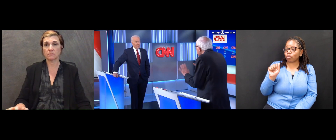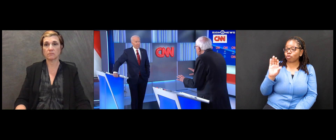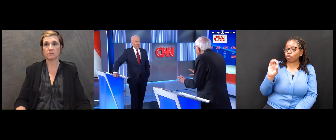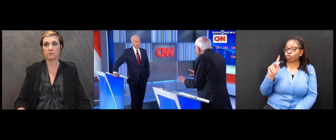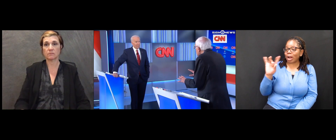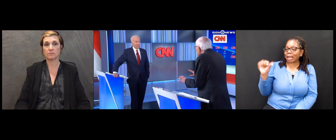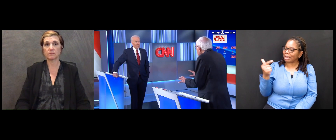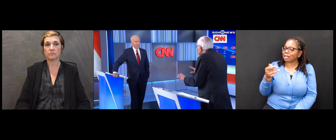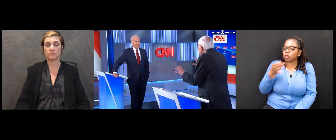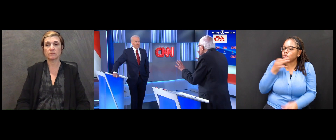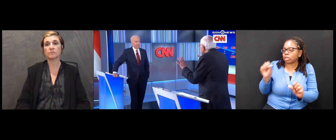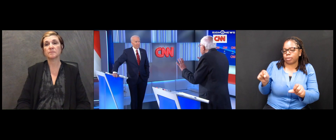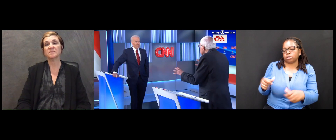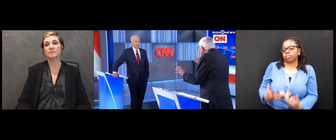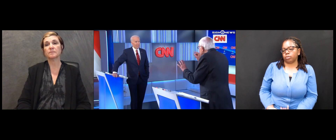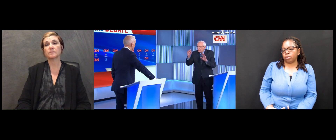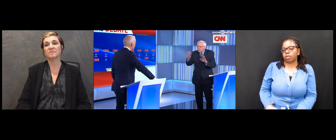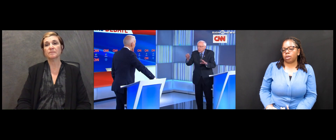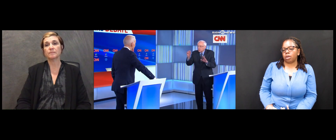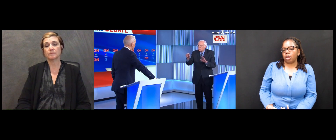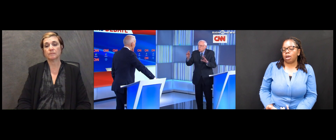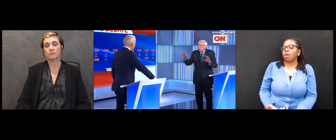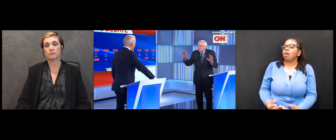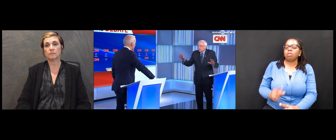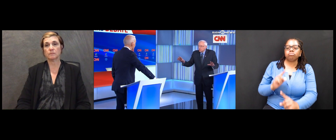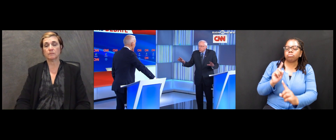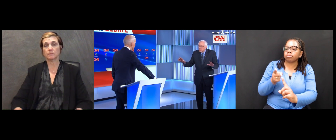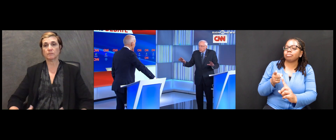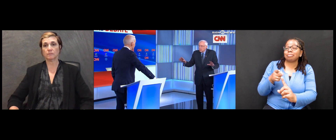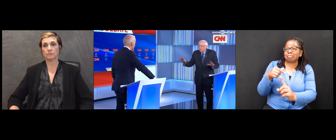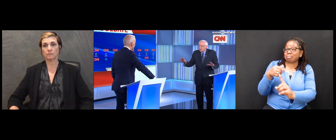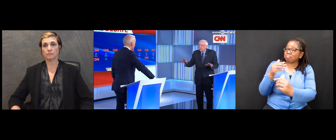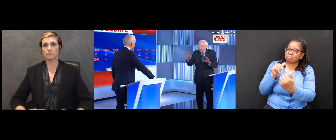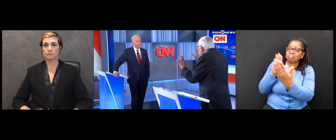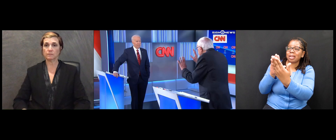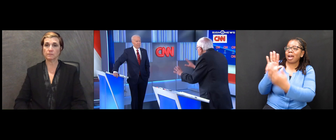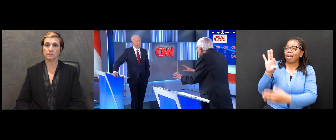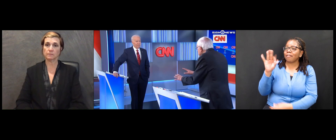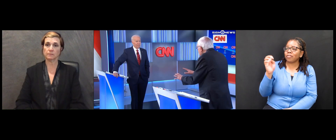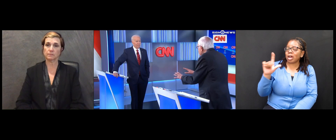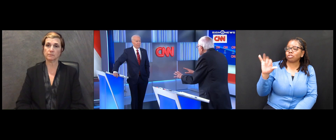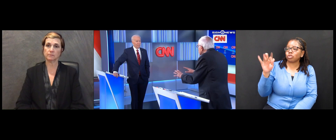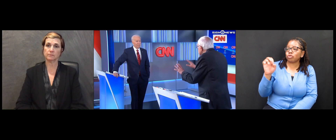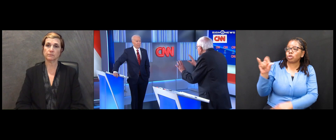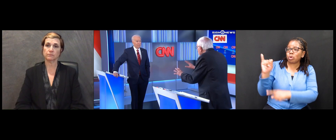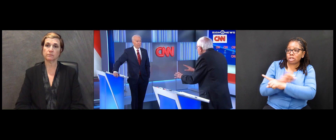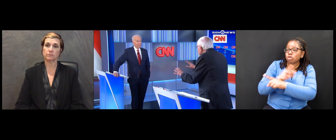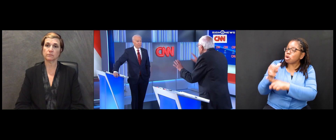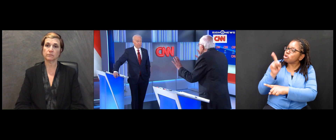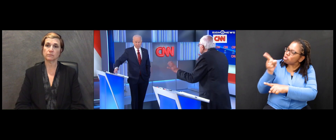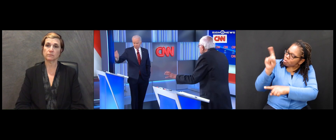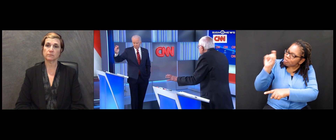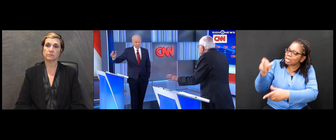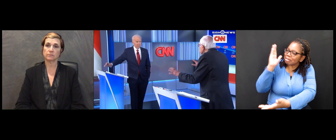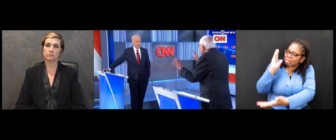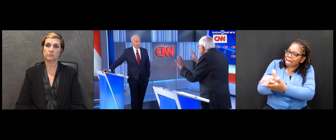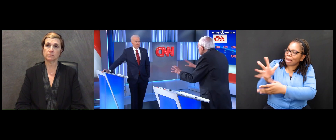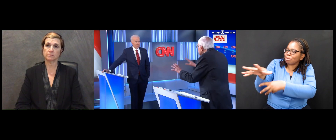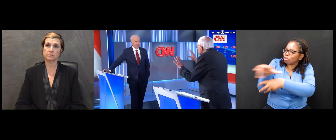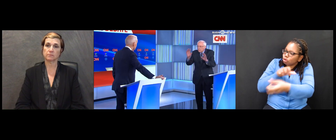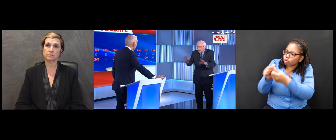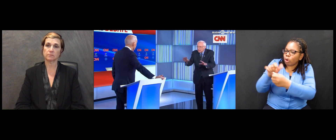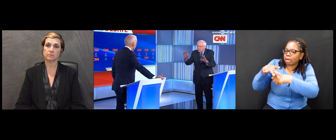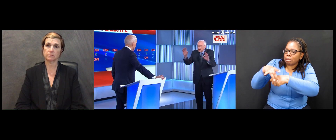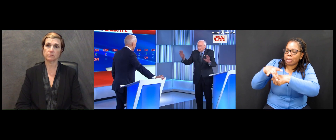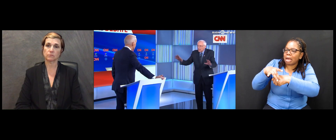possibly can. I'm talking about telling the fossil fuel industry that they are going to stop destroying this planet. No